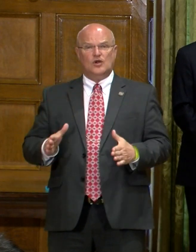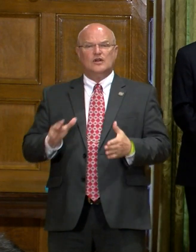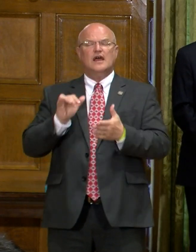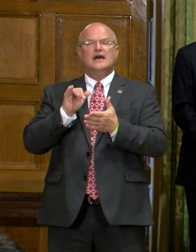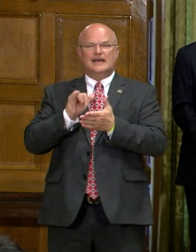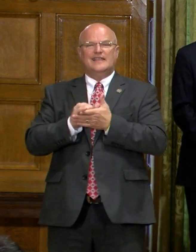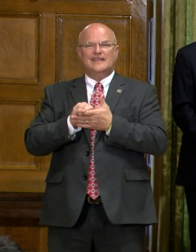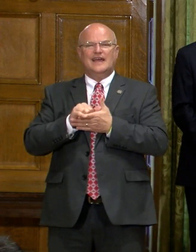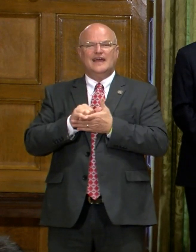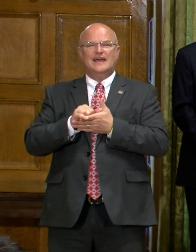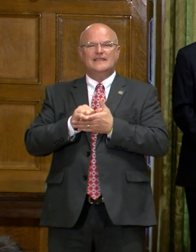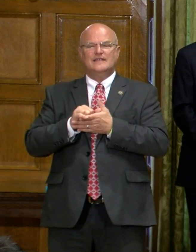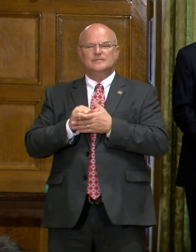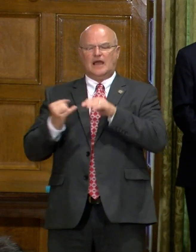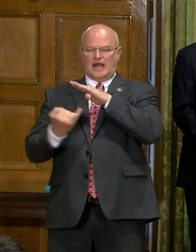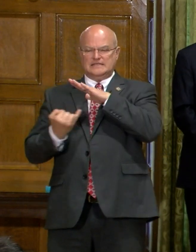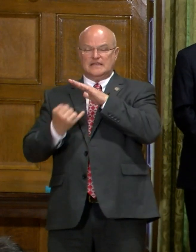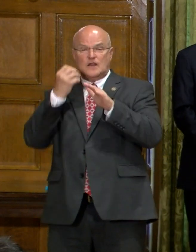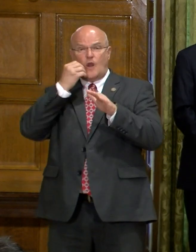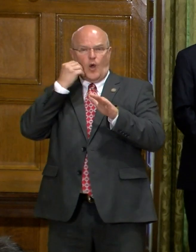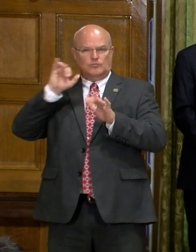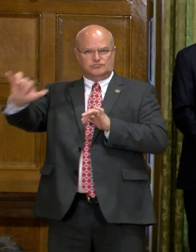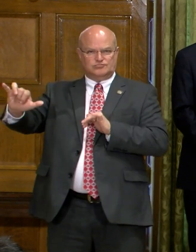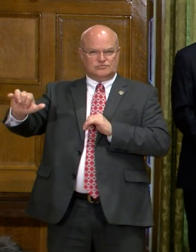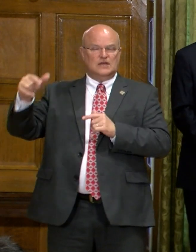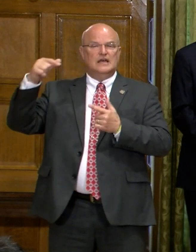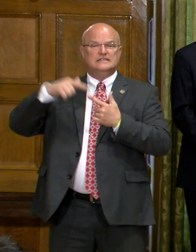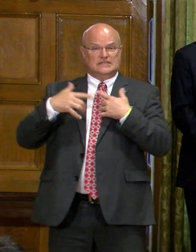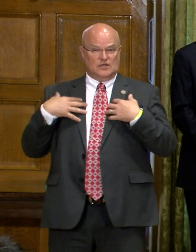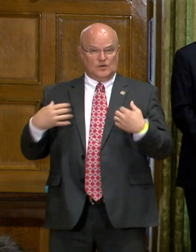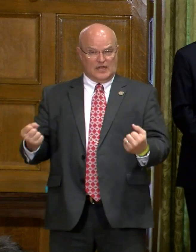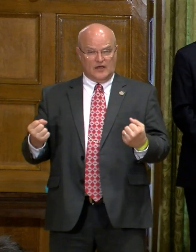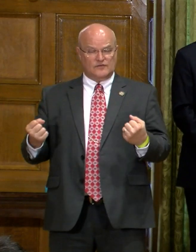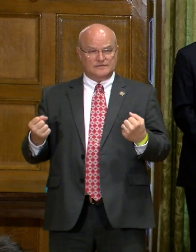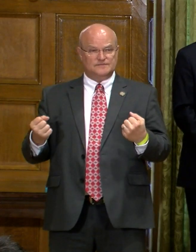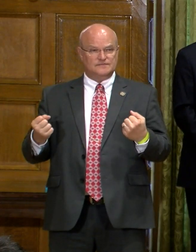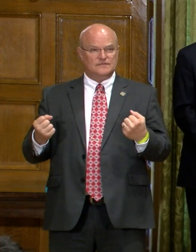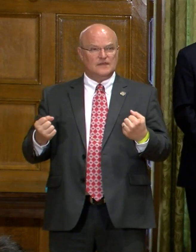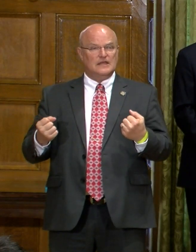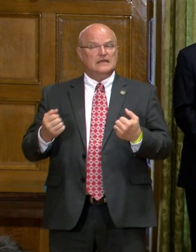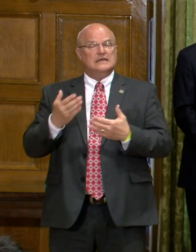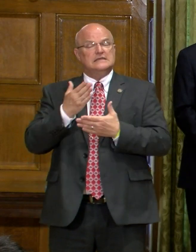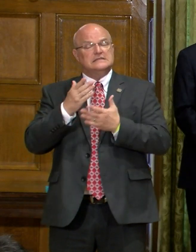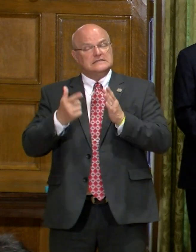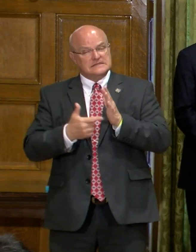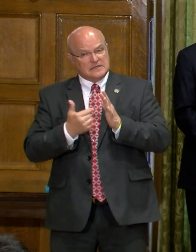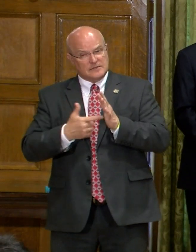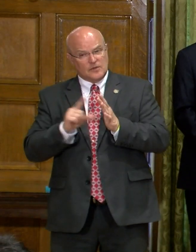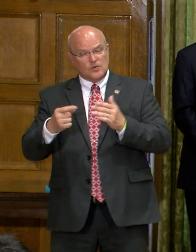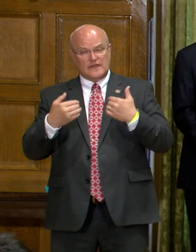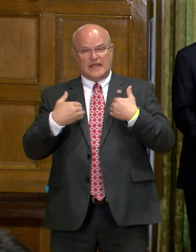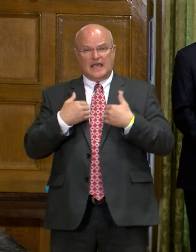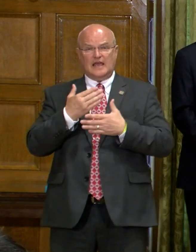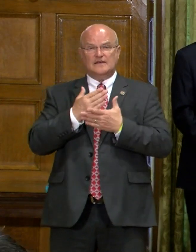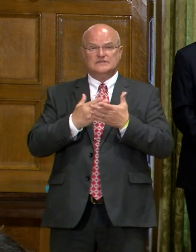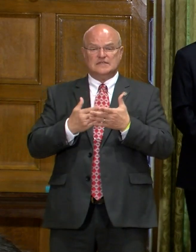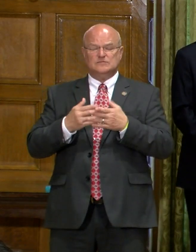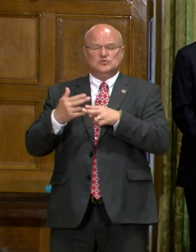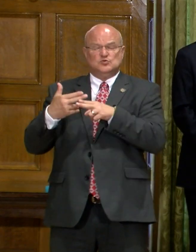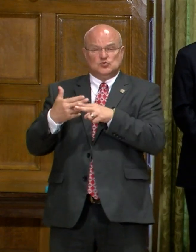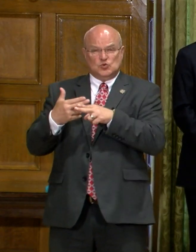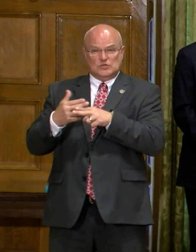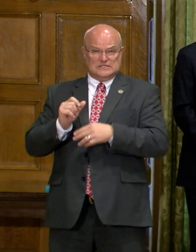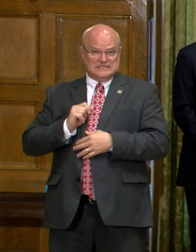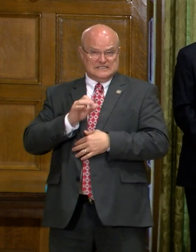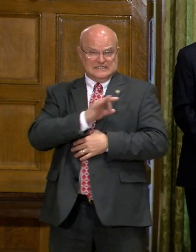that they would be isolated at home until they've recovered. There are some cases, though, where they have some critical